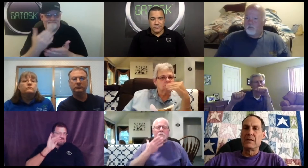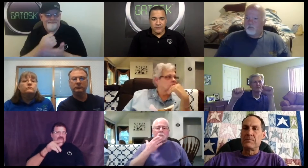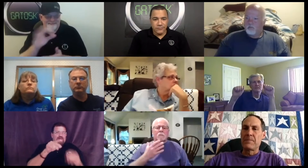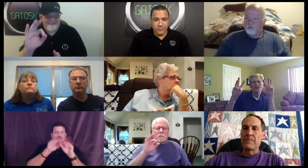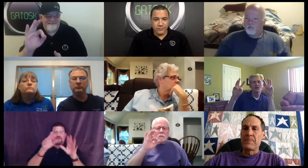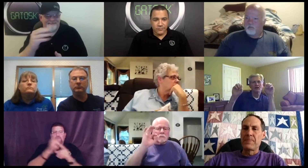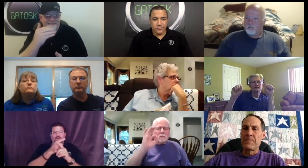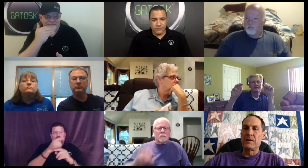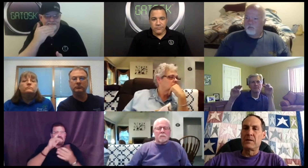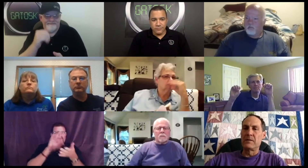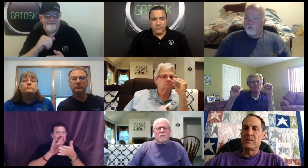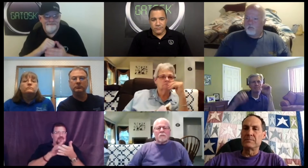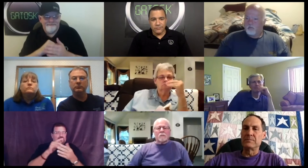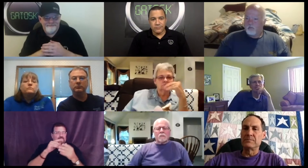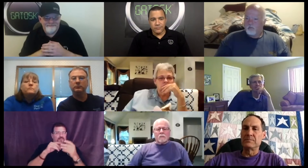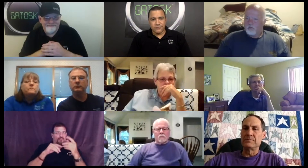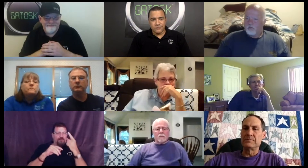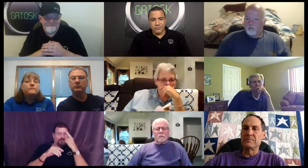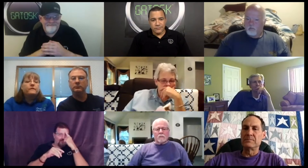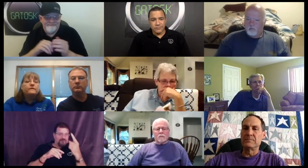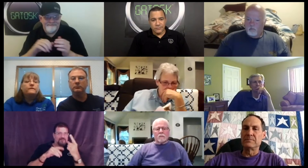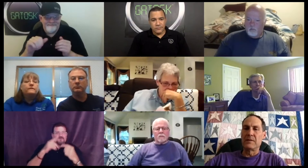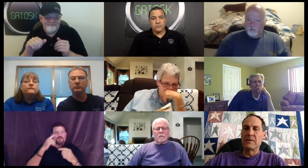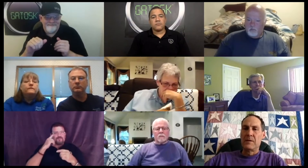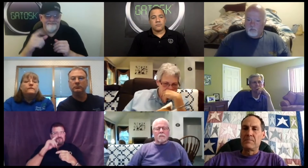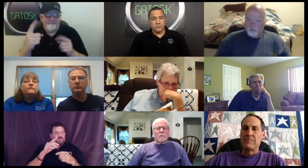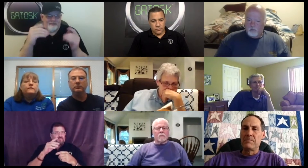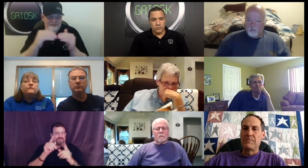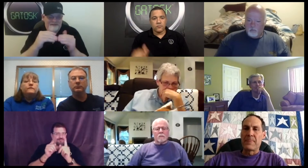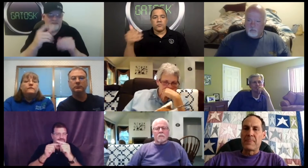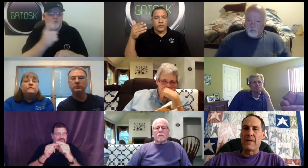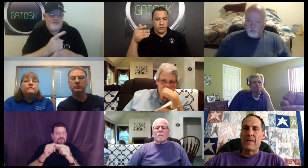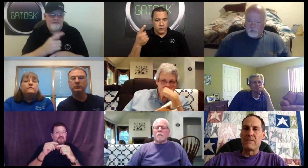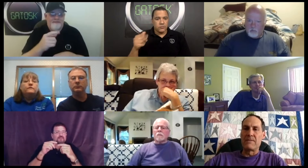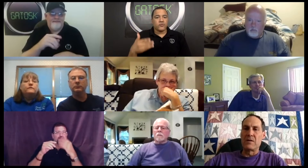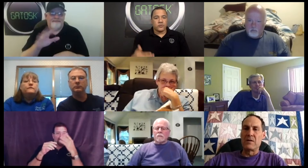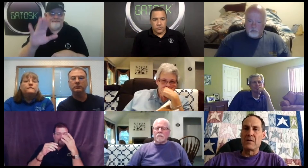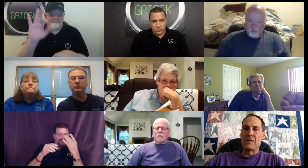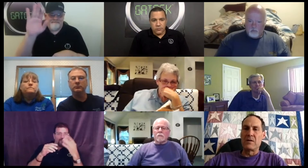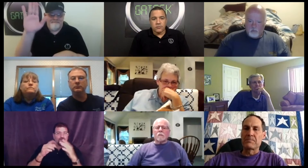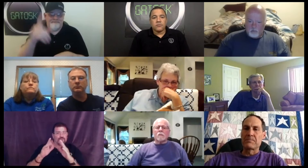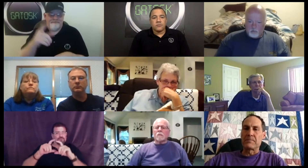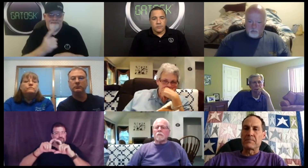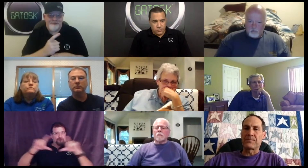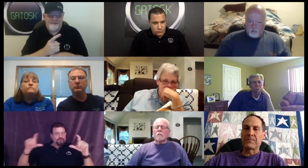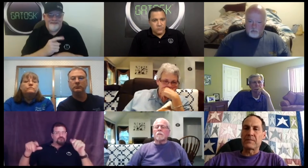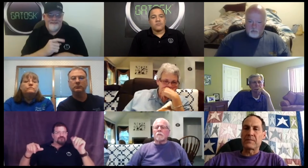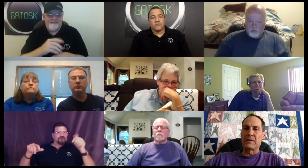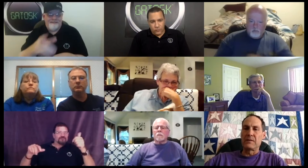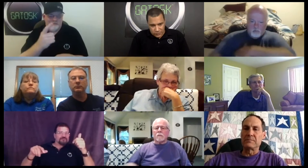Yes, many thanks. Awesome. So 1 cent basically for a certain size, and then the